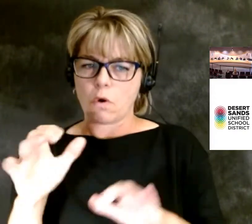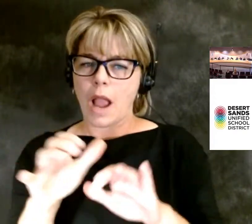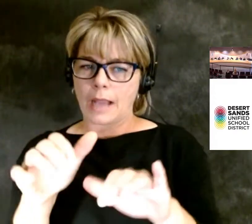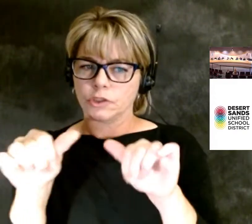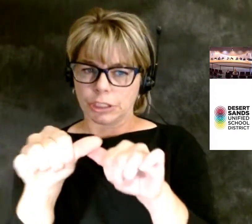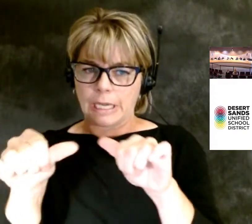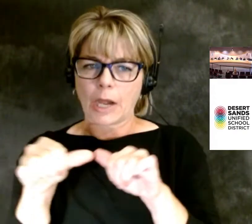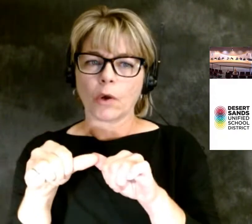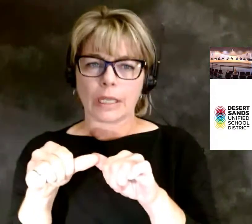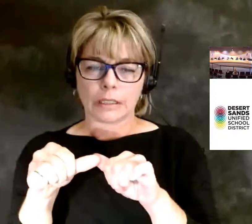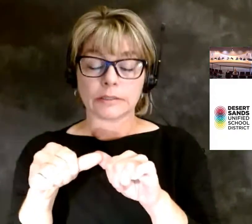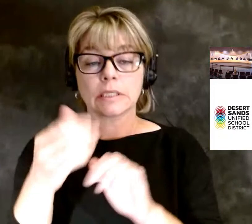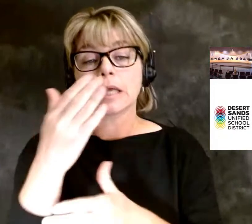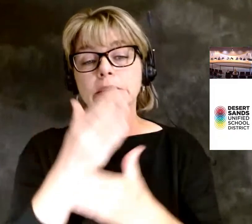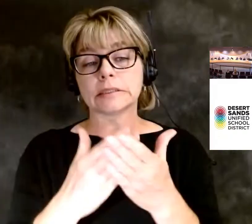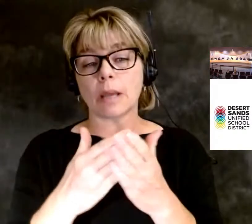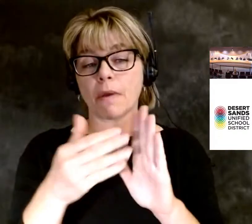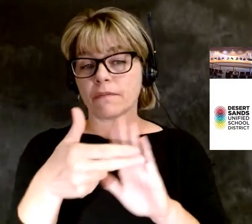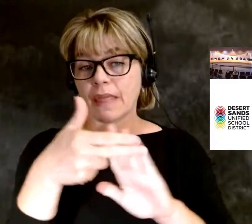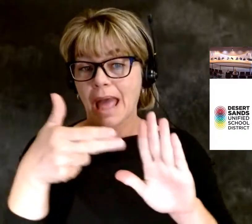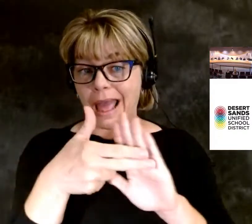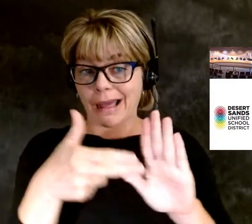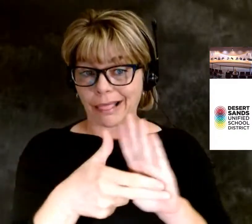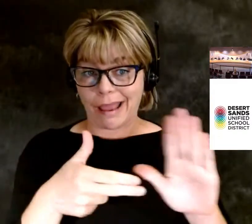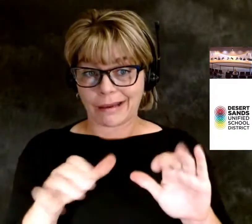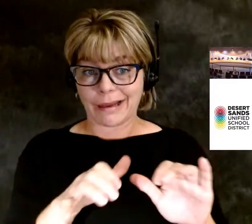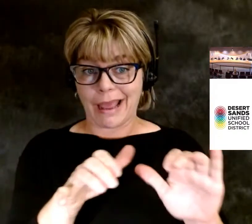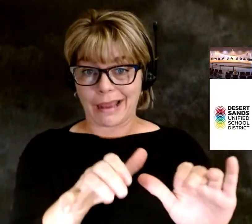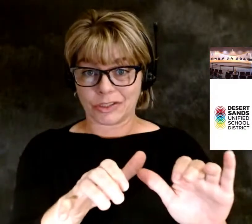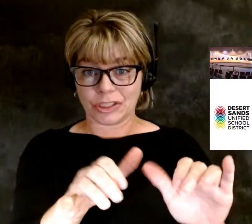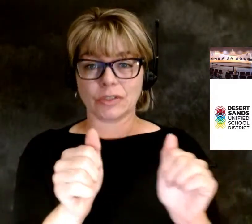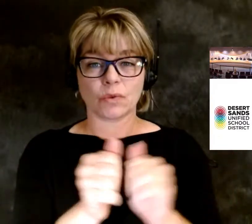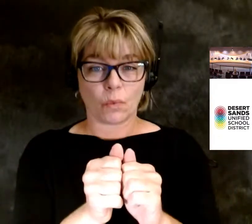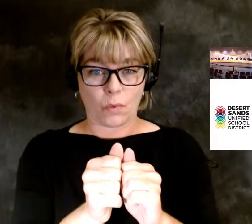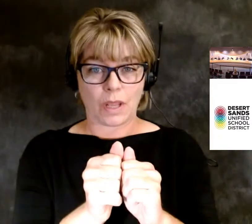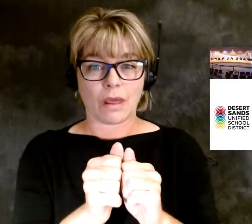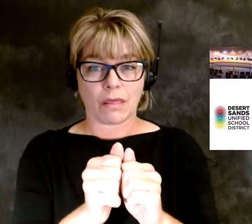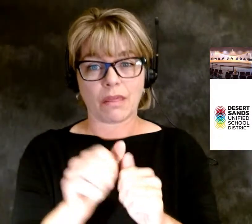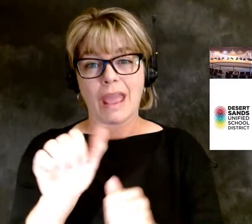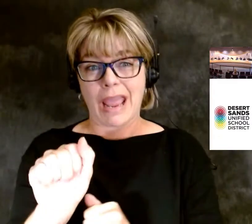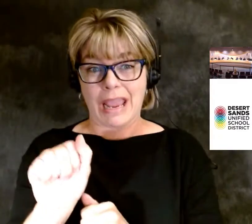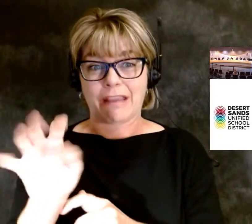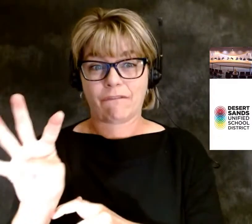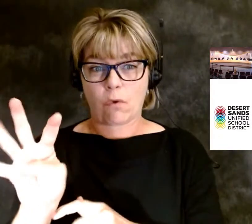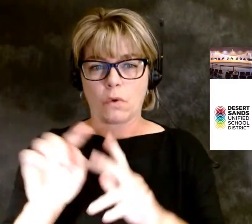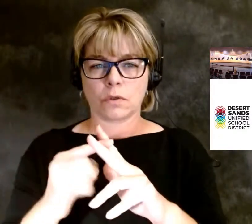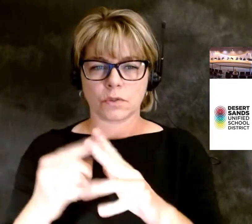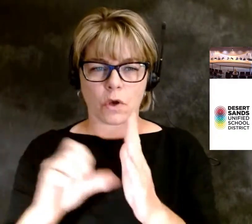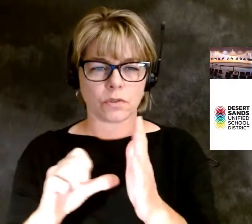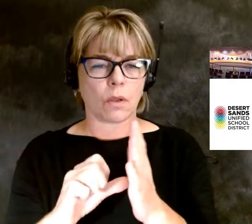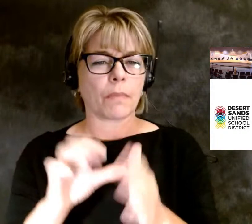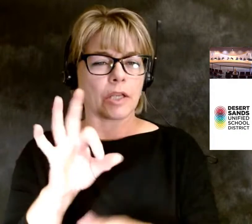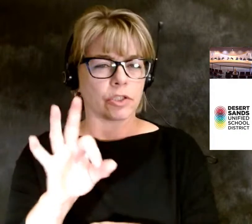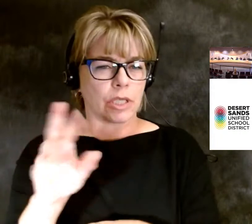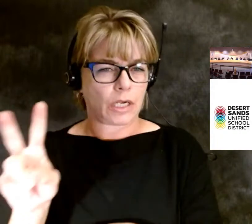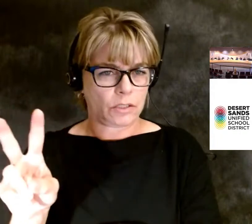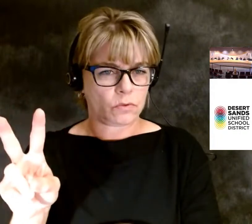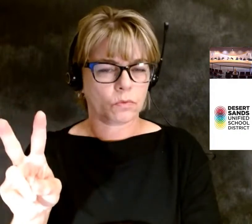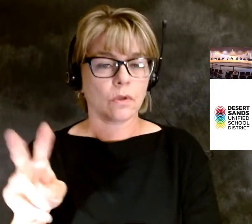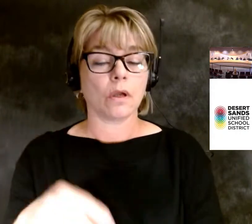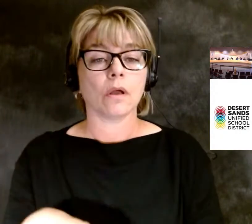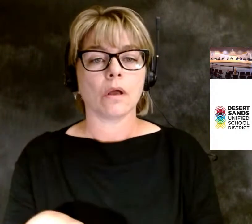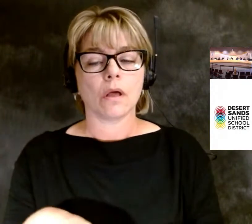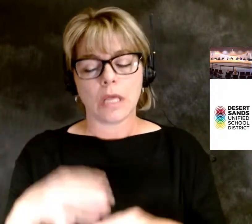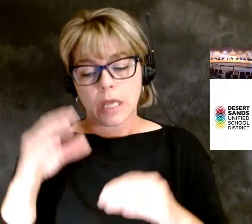highlighted actions with the blue flag labeled A4 begins on page 92. They are professional development that provides